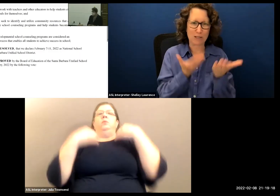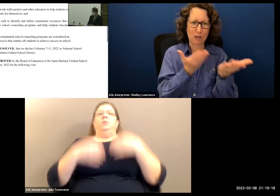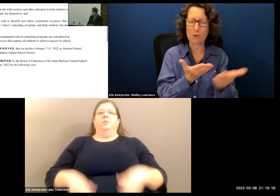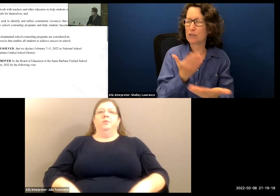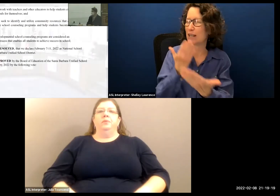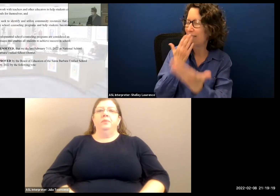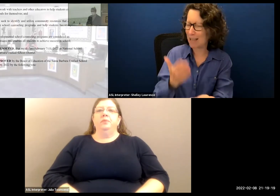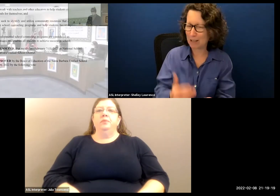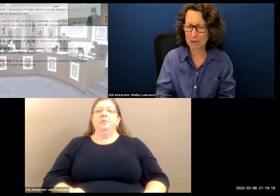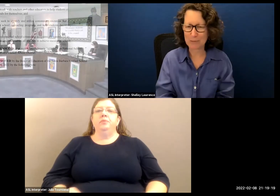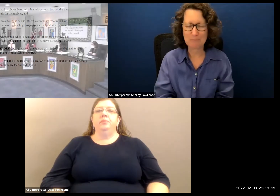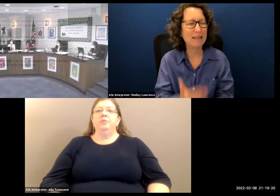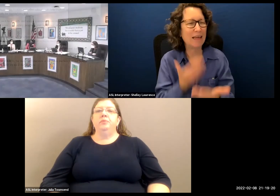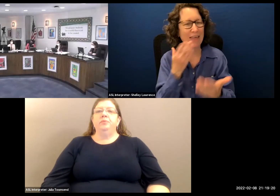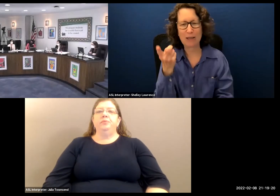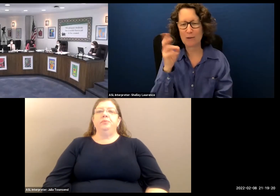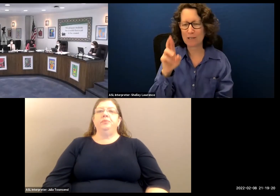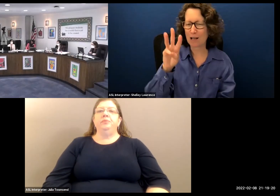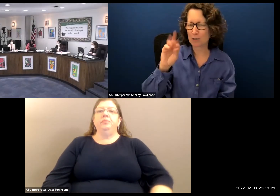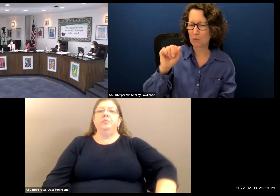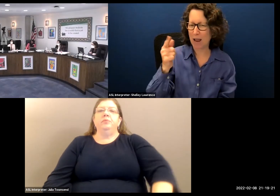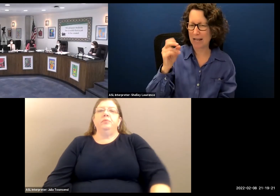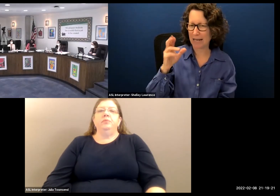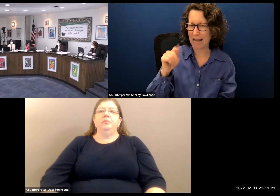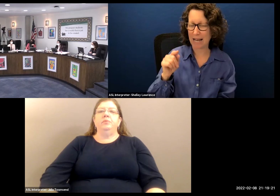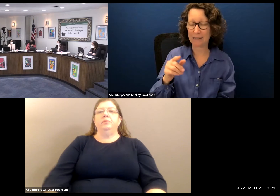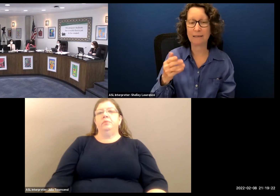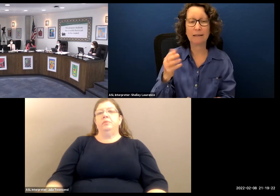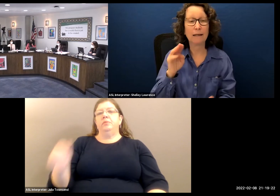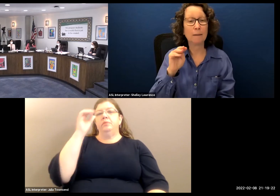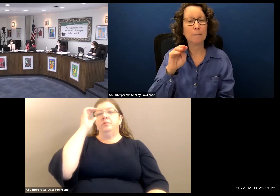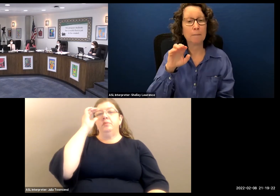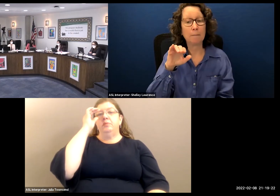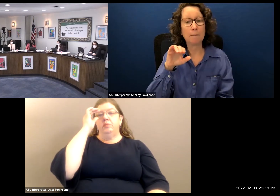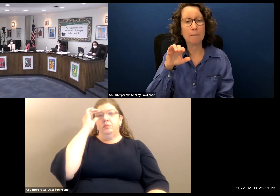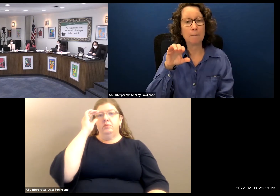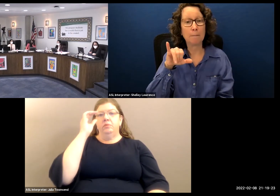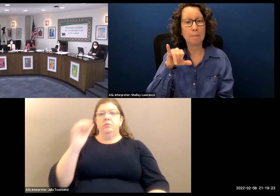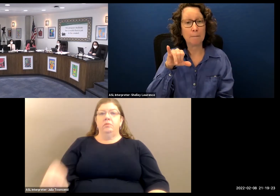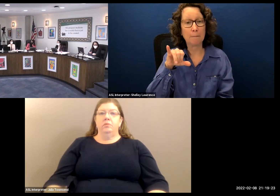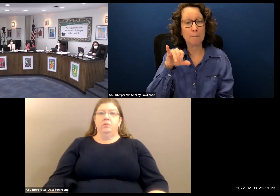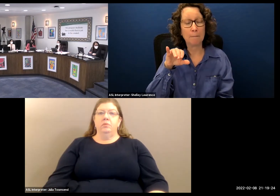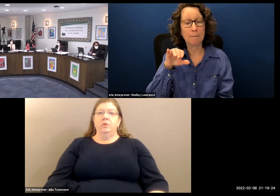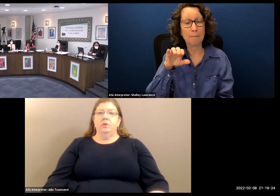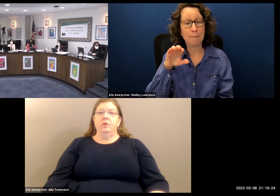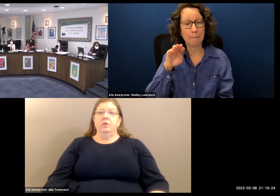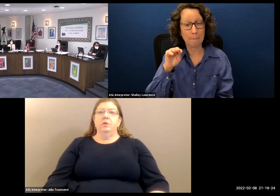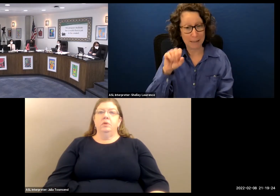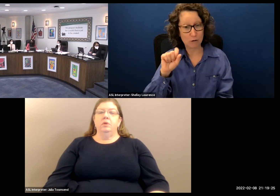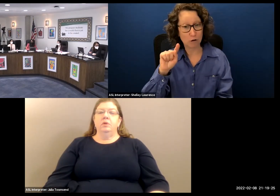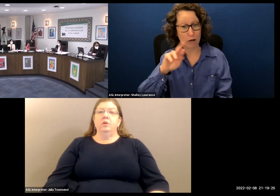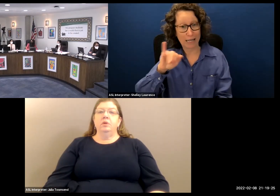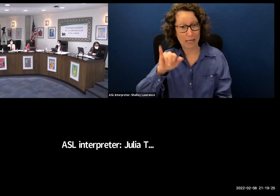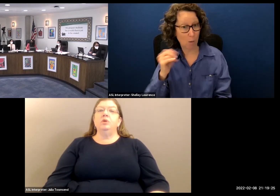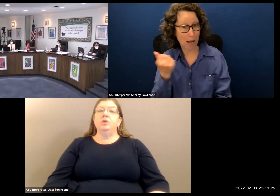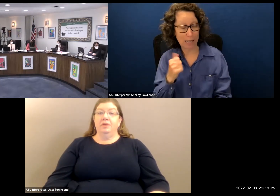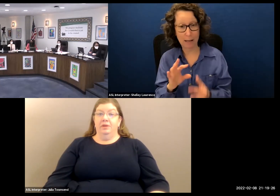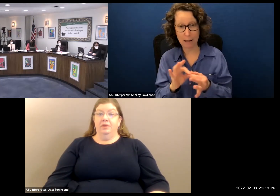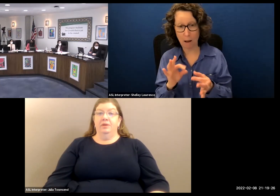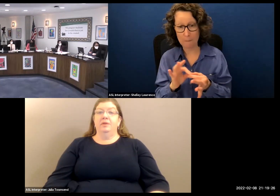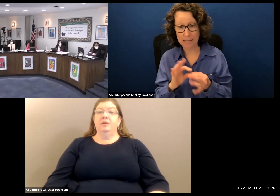Okay, thank you, Dr. Wagenek. Ms. Trujillo, are there any public comments on this item?